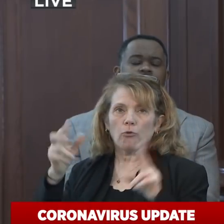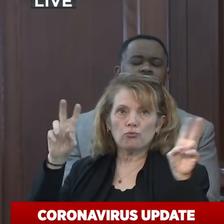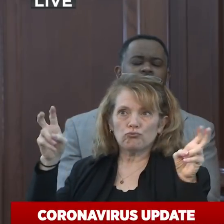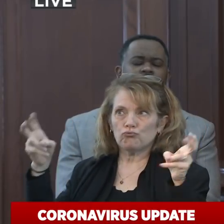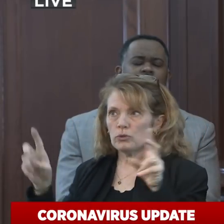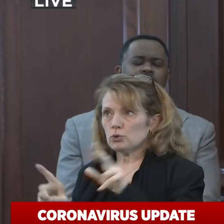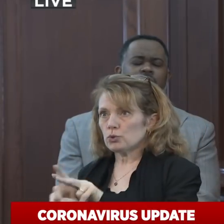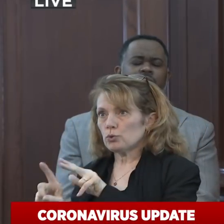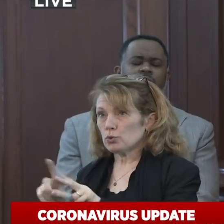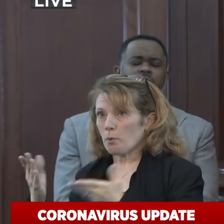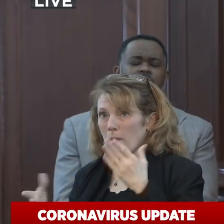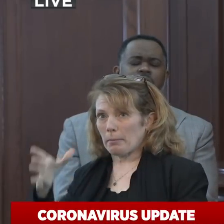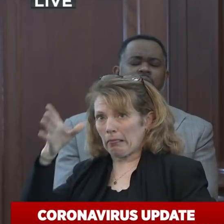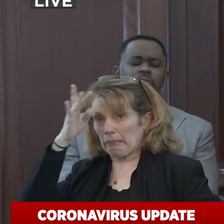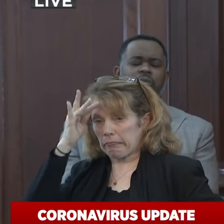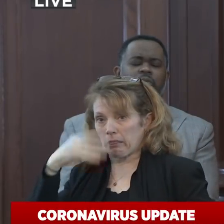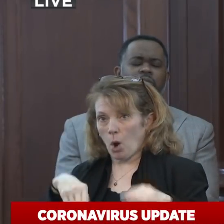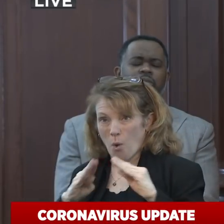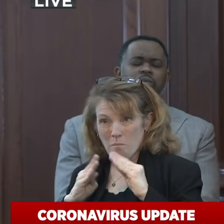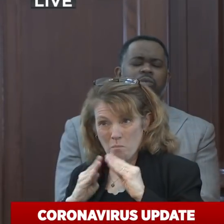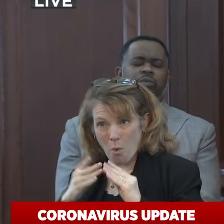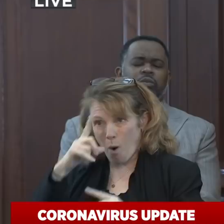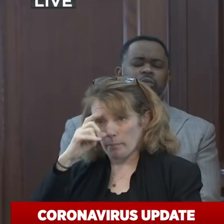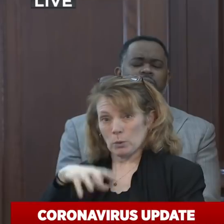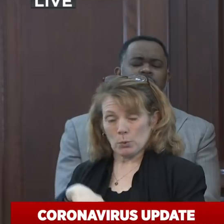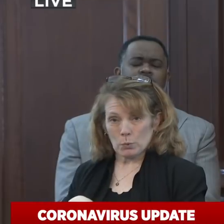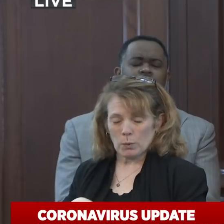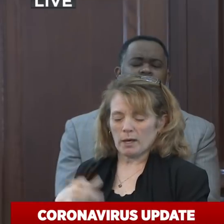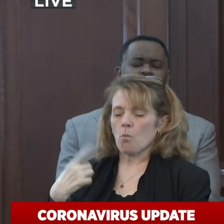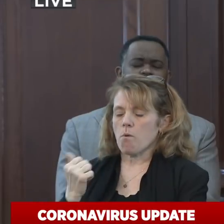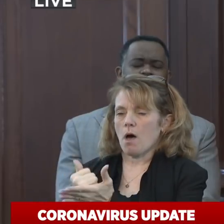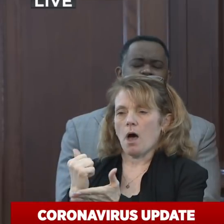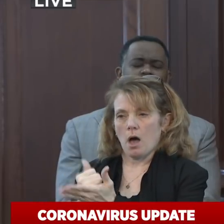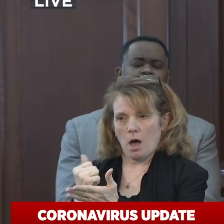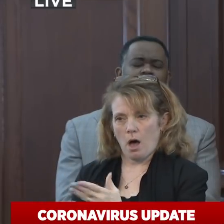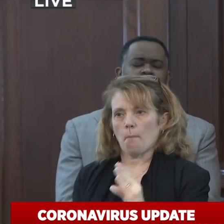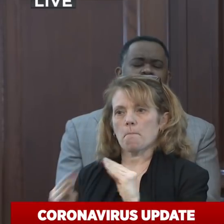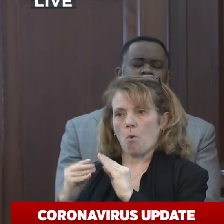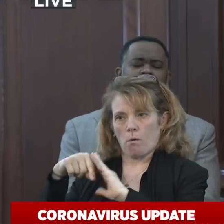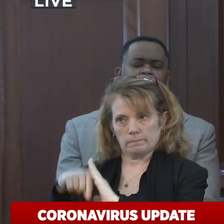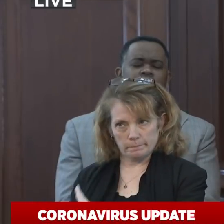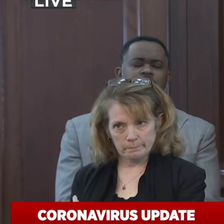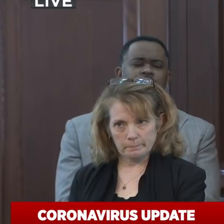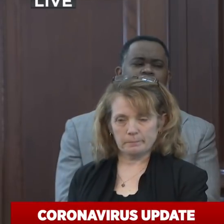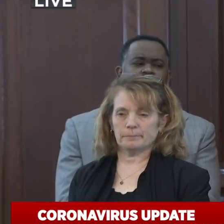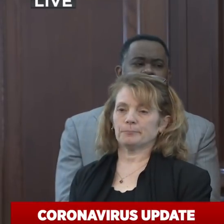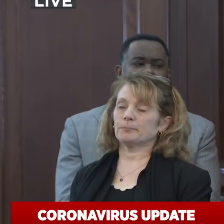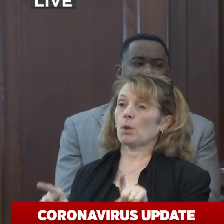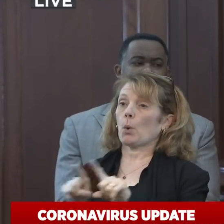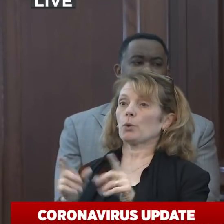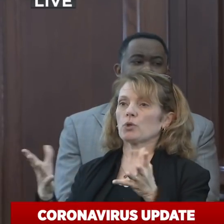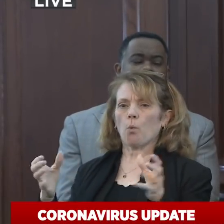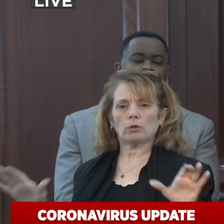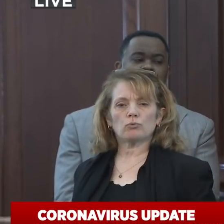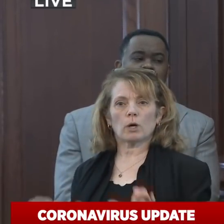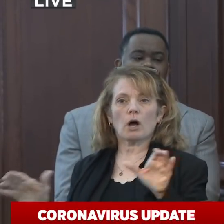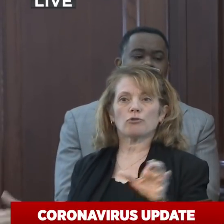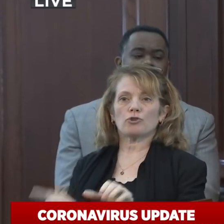keep the spread of it from moving into other areas of our community. And I want to encourage other churches who